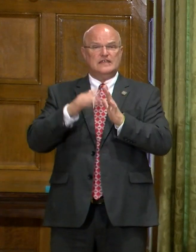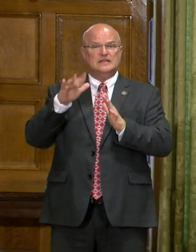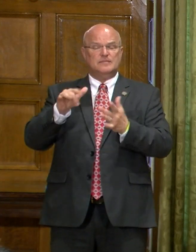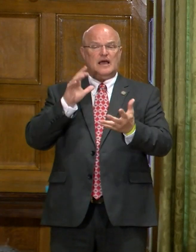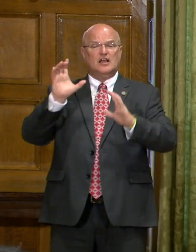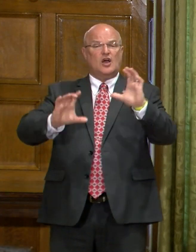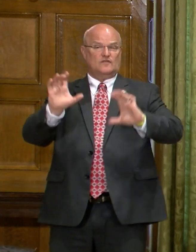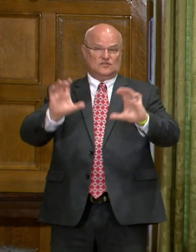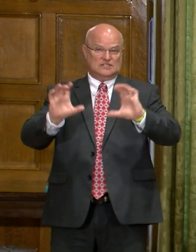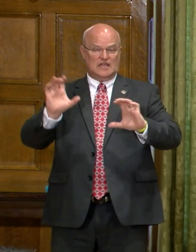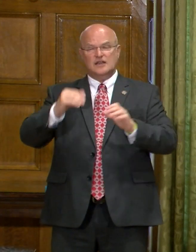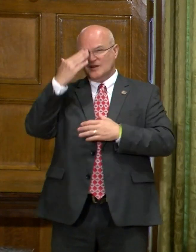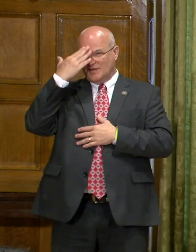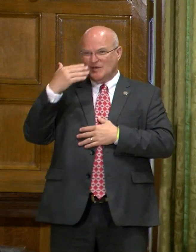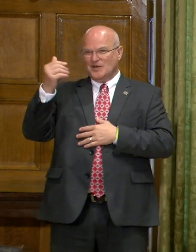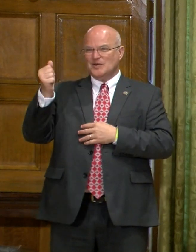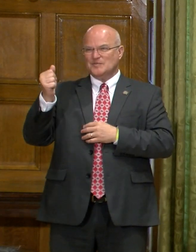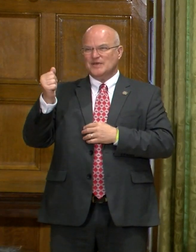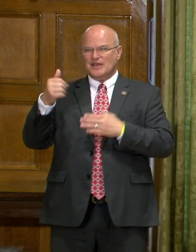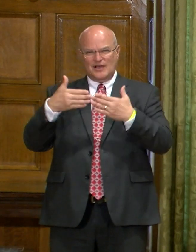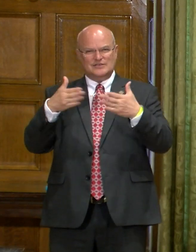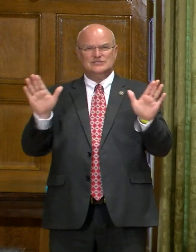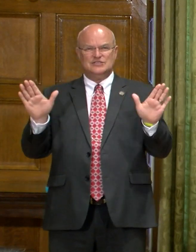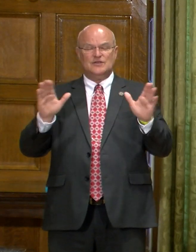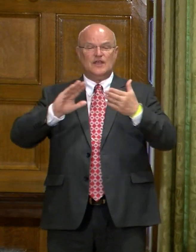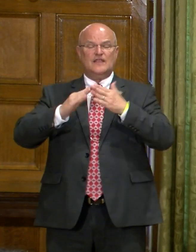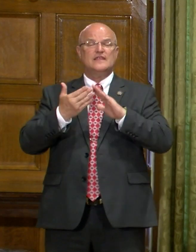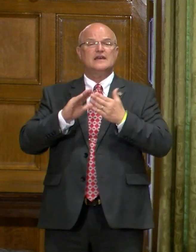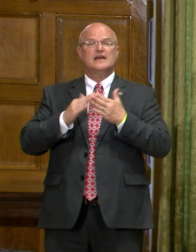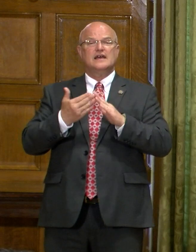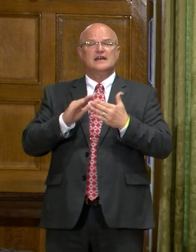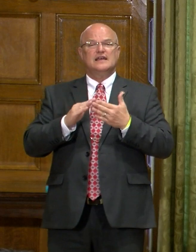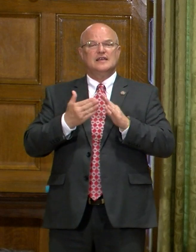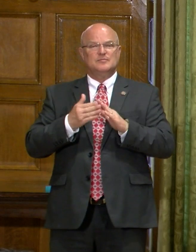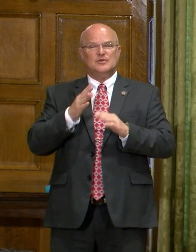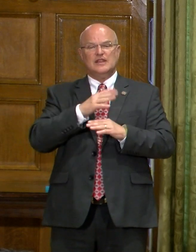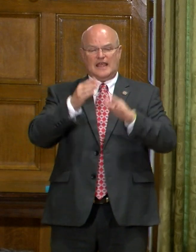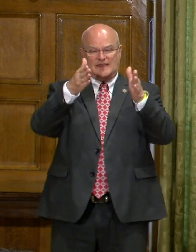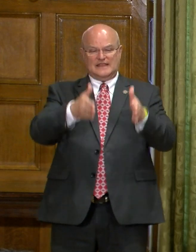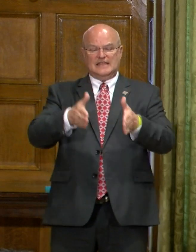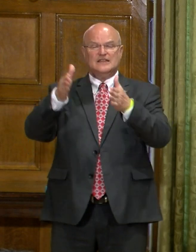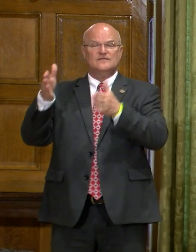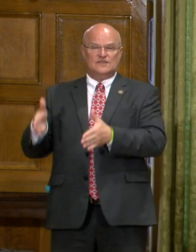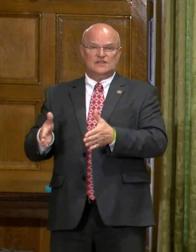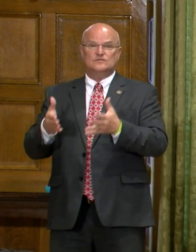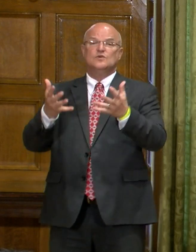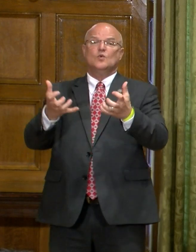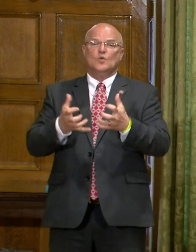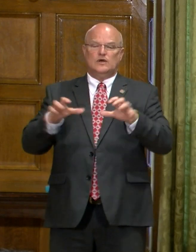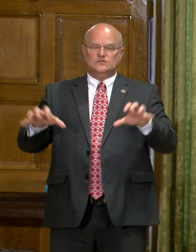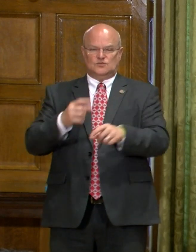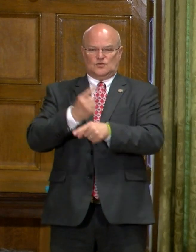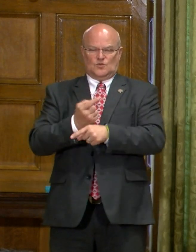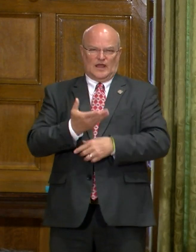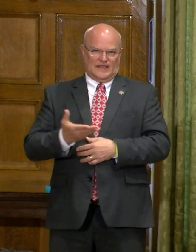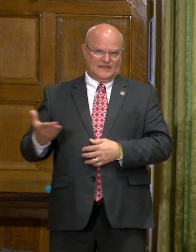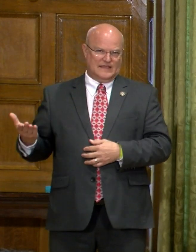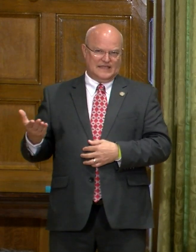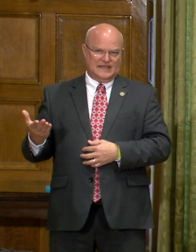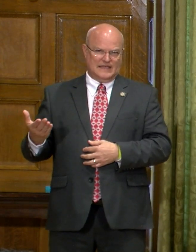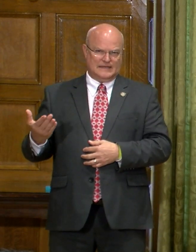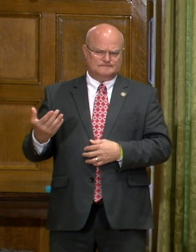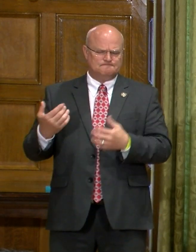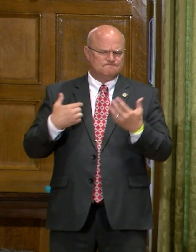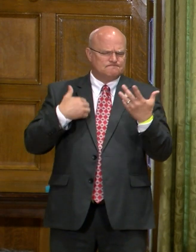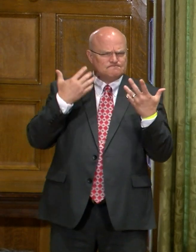by conversation because generally the community and the individuals want to do the right thing. I'm